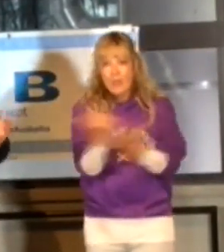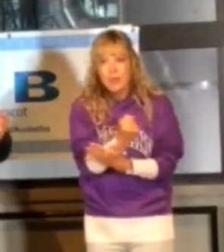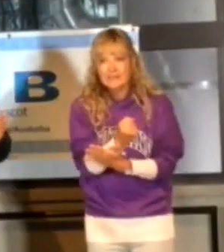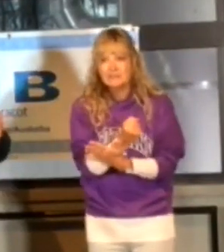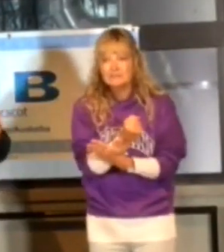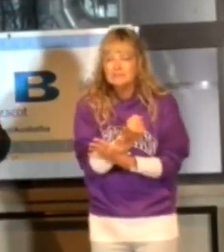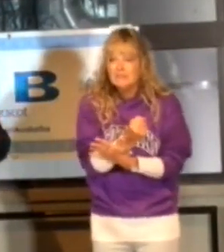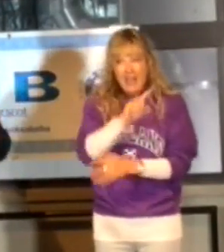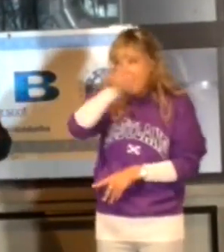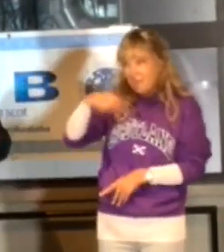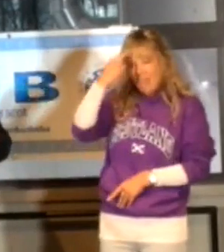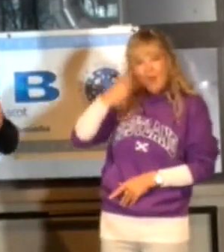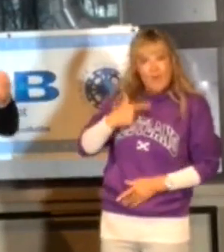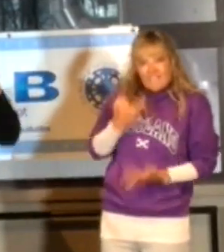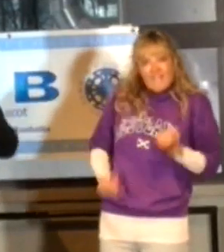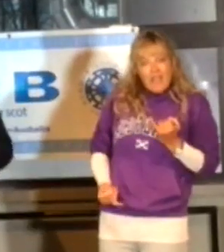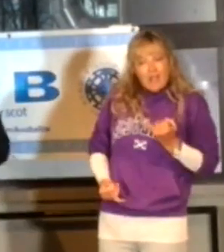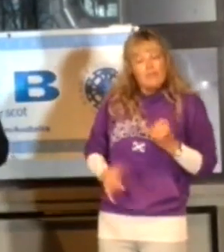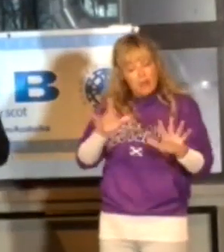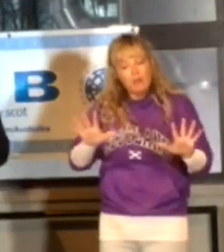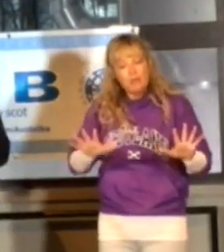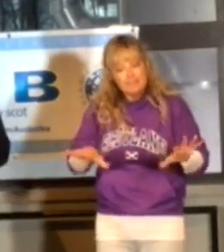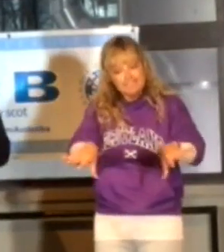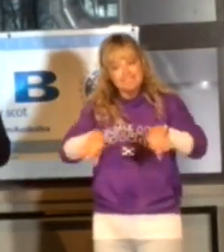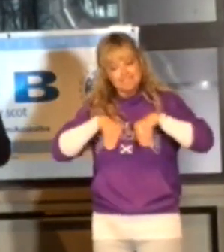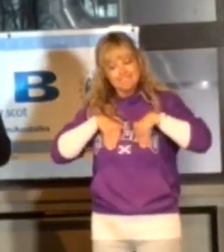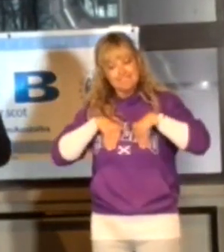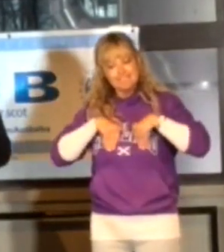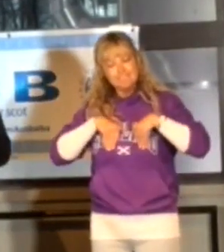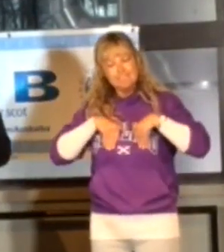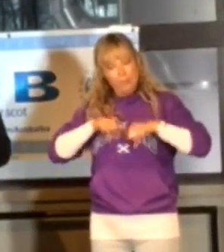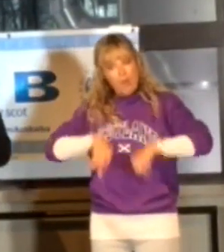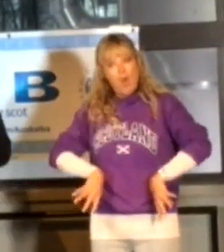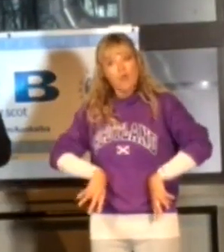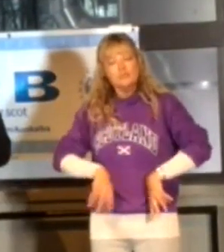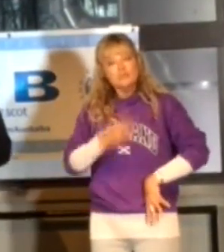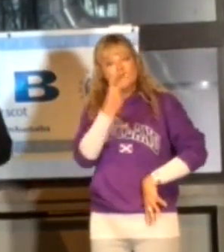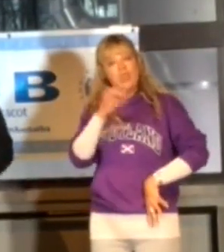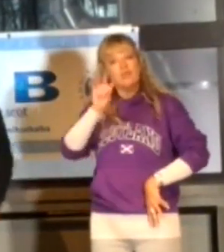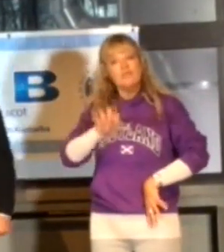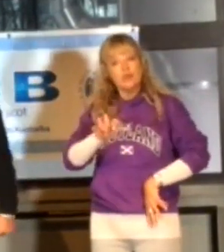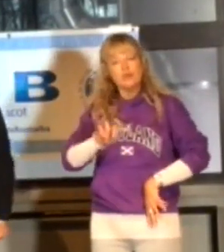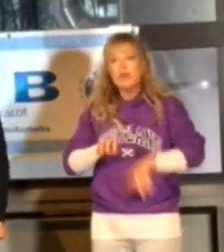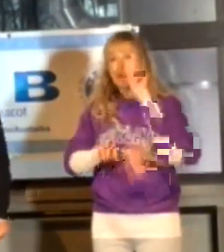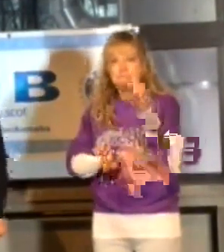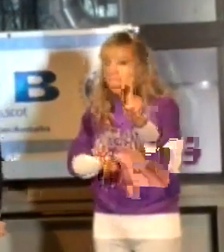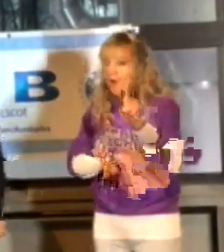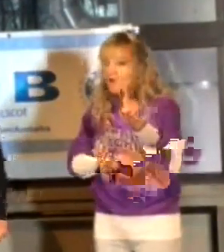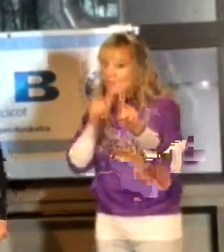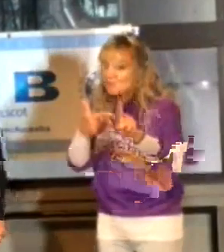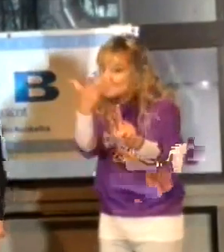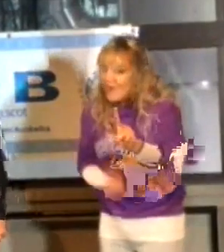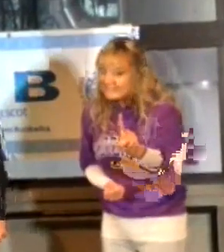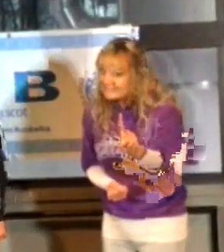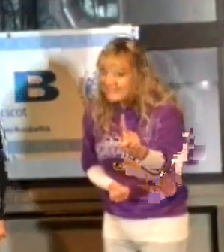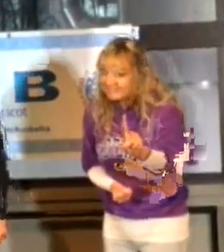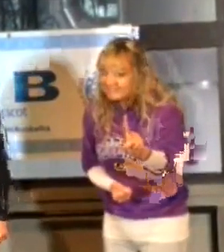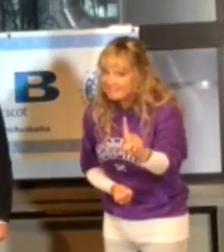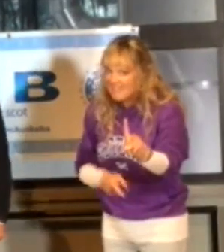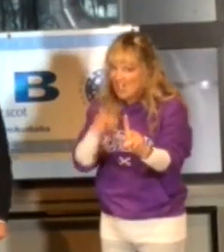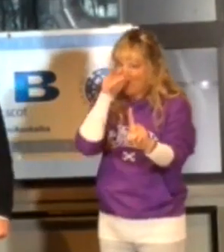all the odds. But we accept that we lost in 2014. What we don't accept is that